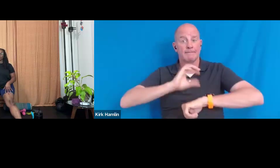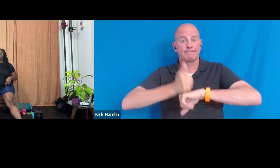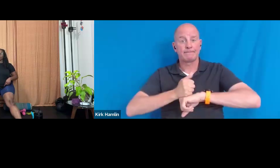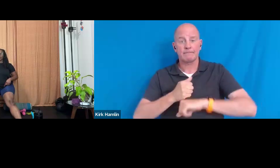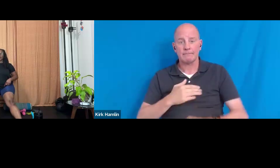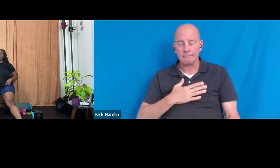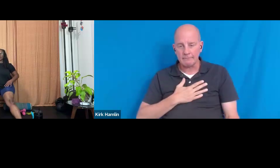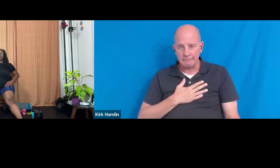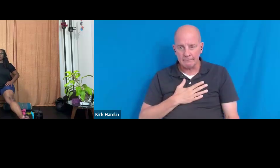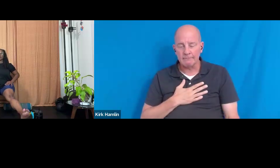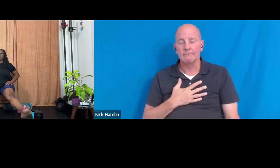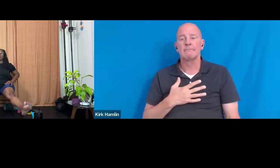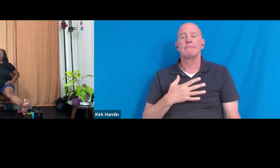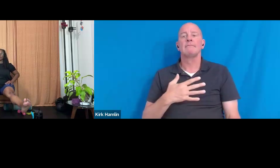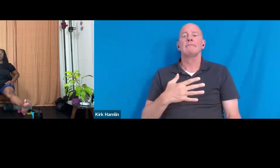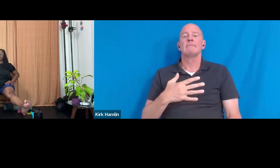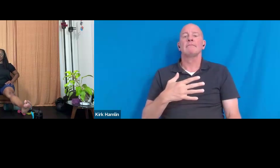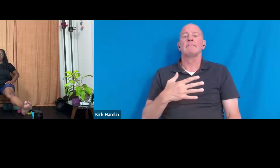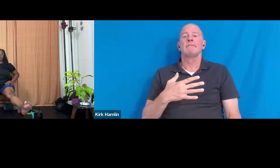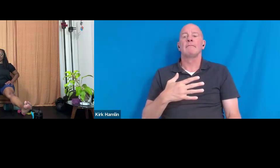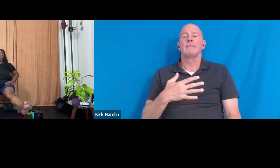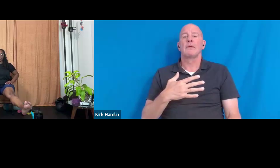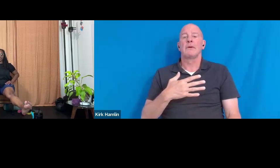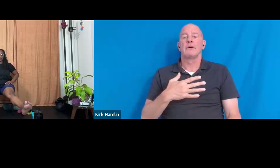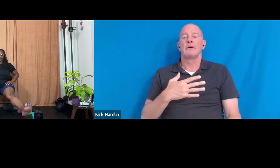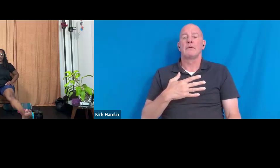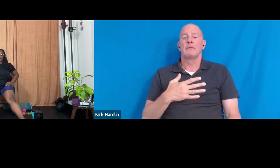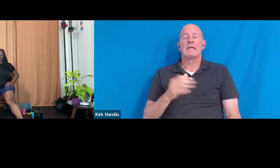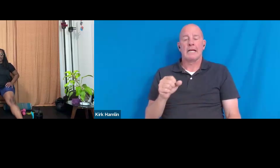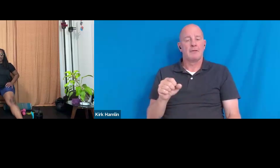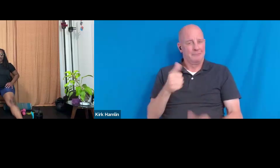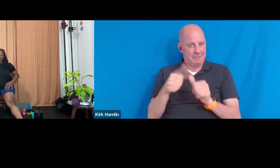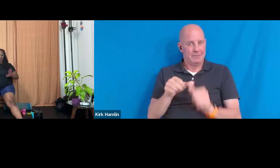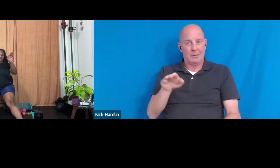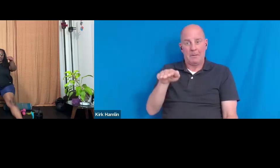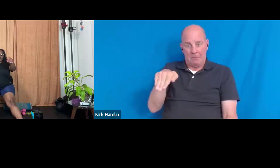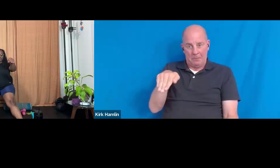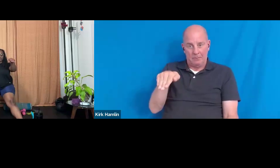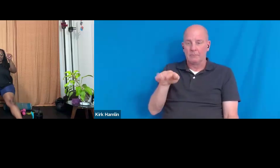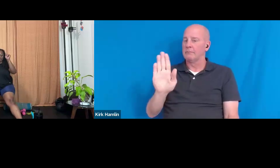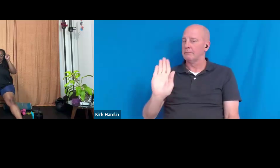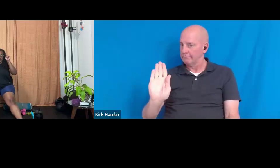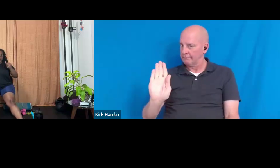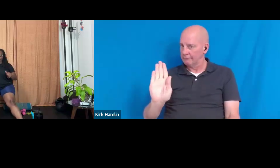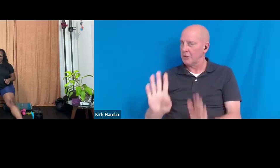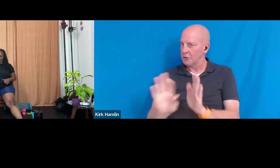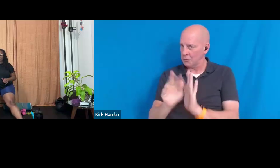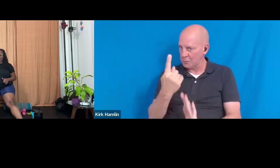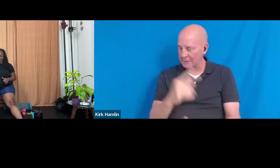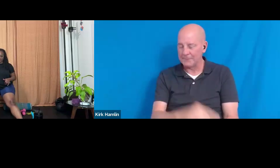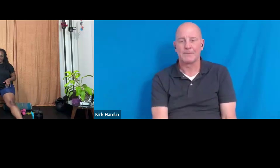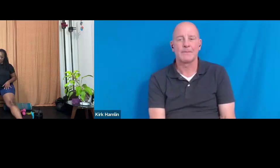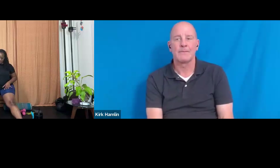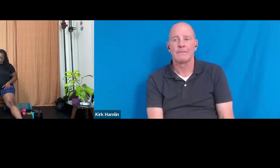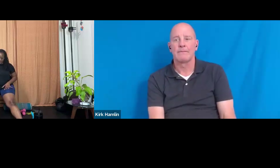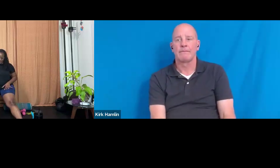in, exhale, lift, either pointing the toes away from us or towards us. Either way,